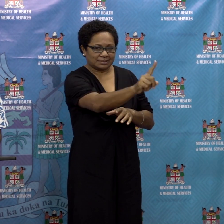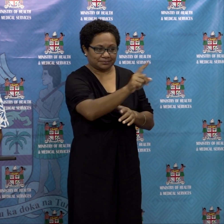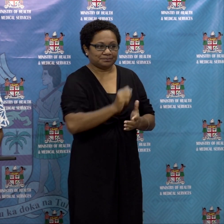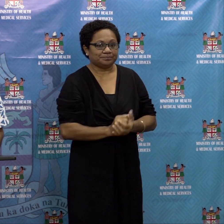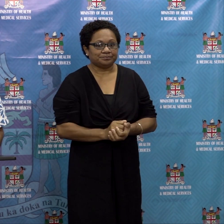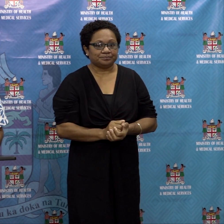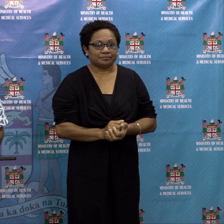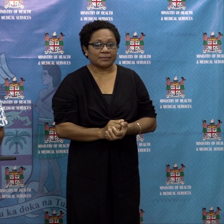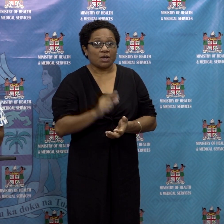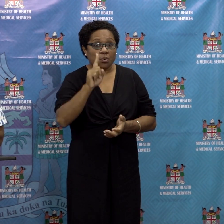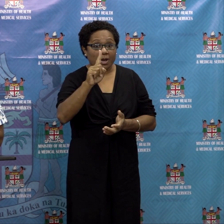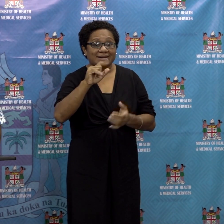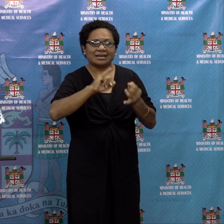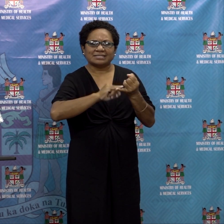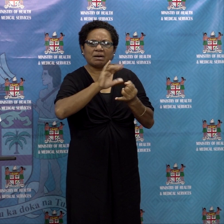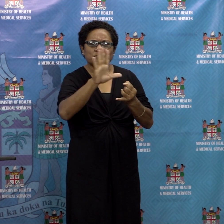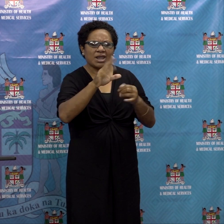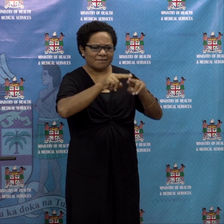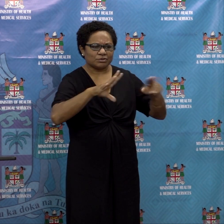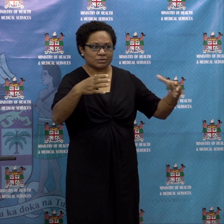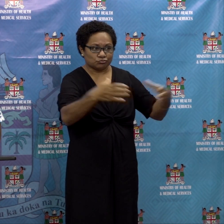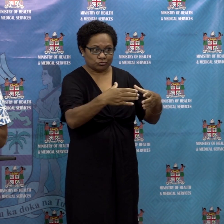from the Savambula funeral cluster.